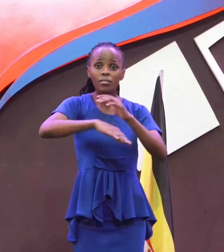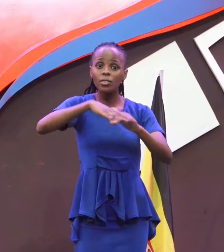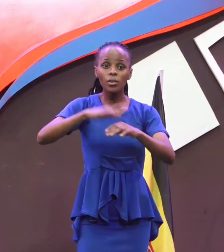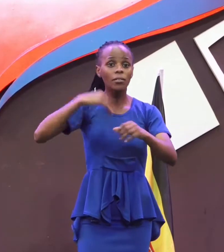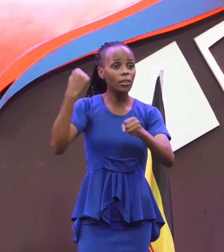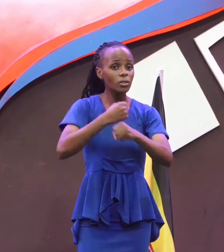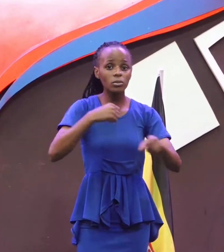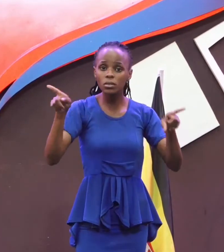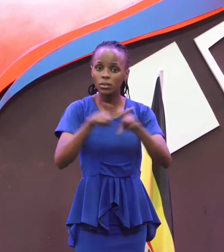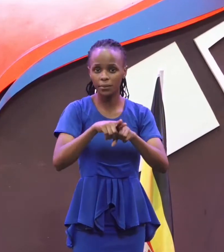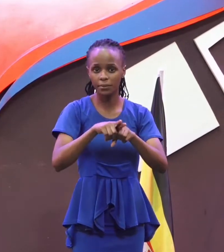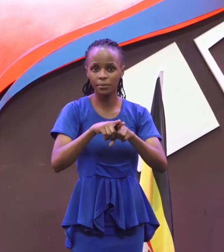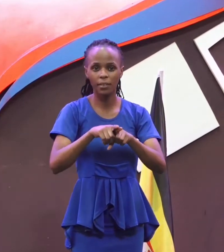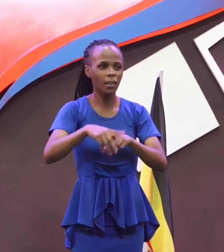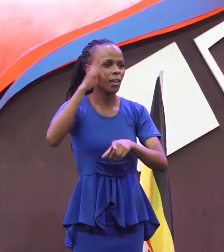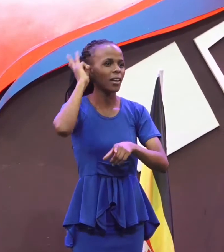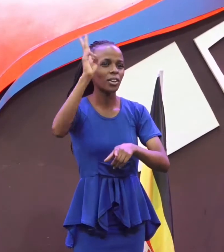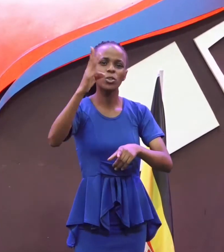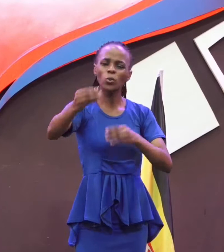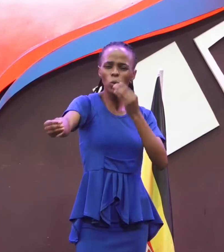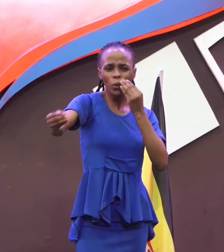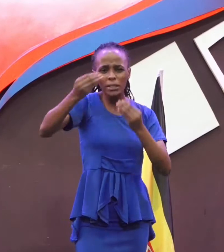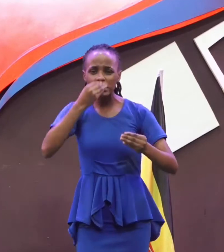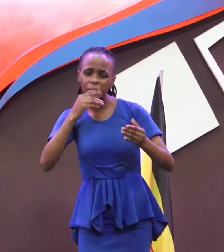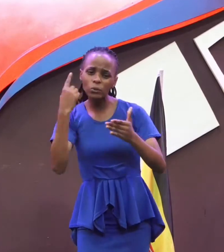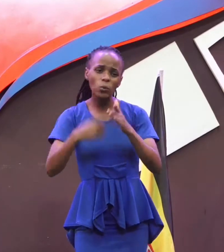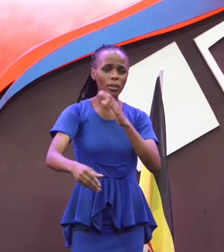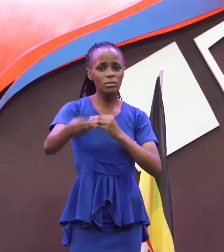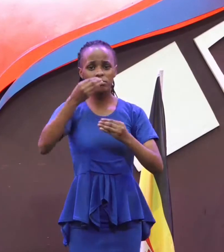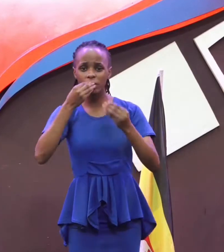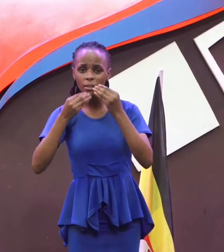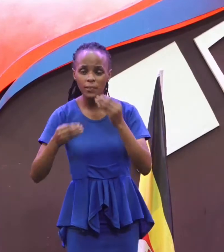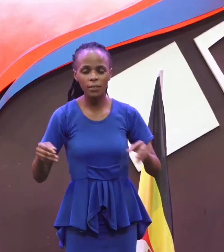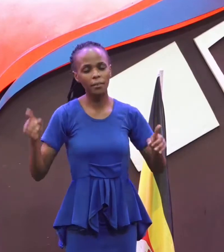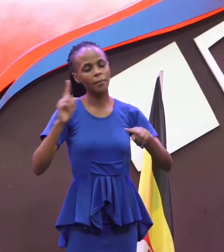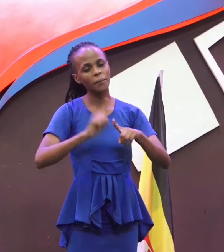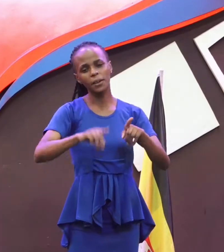But if you do not do it like that, you will take what you've took.